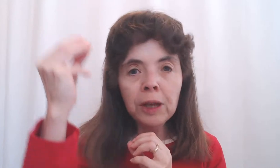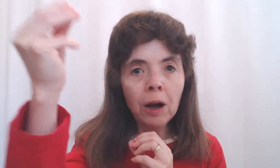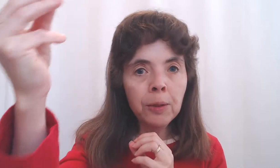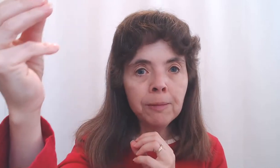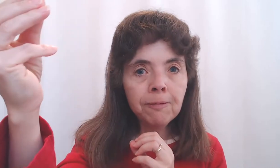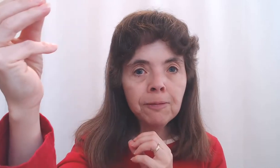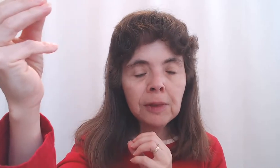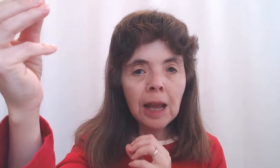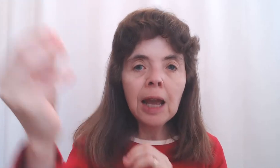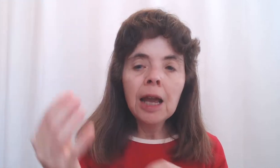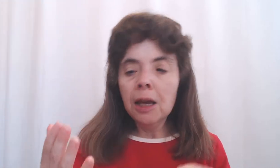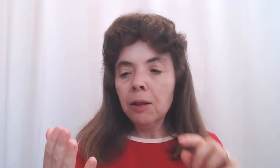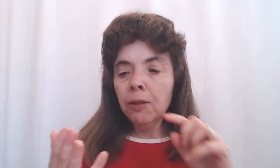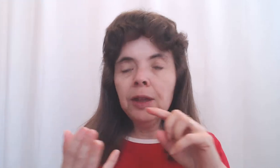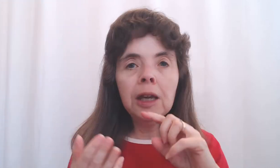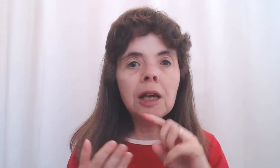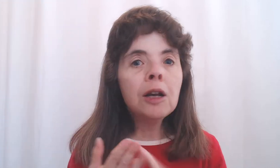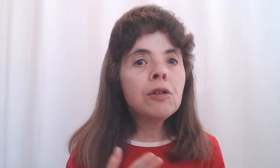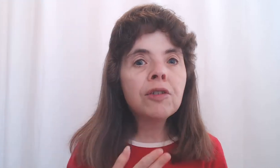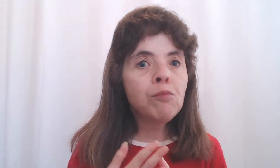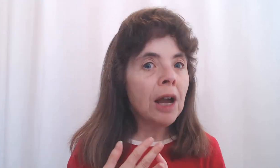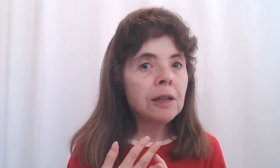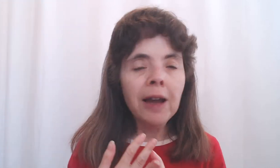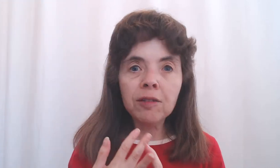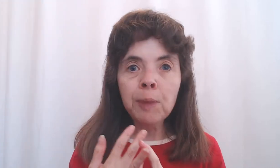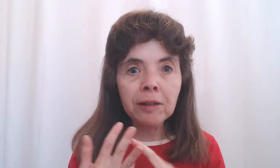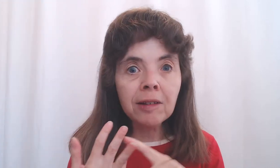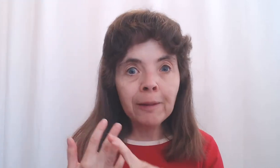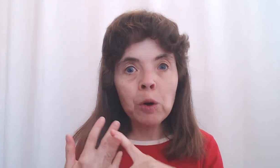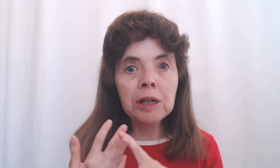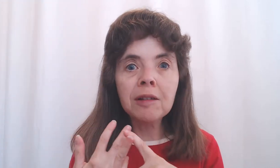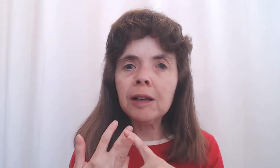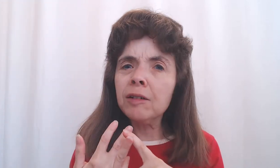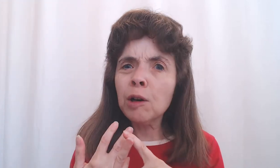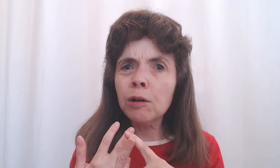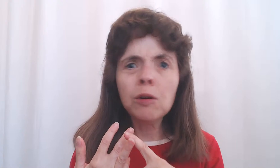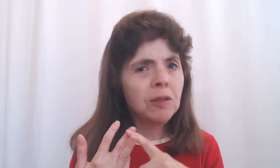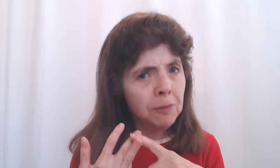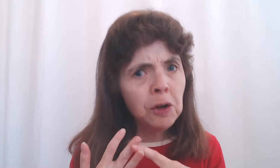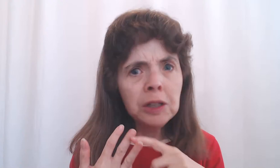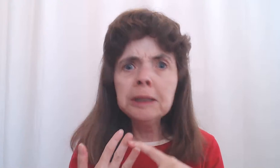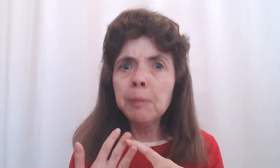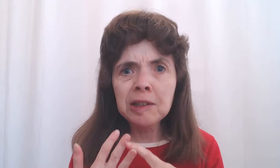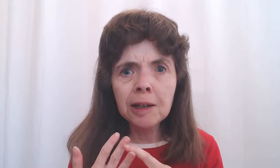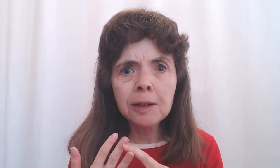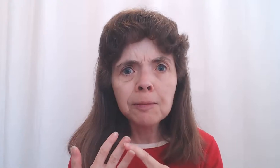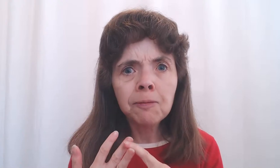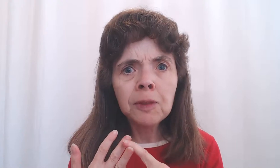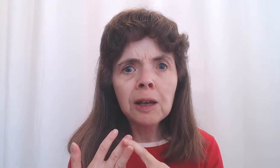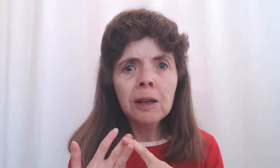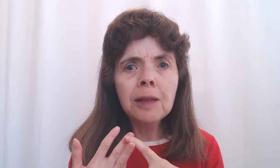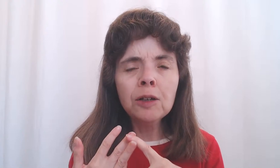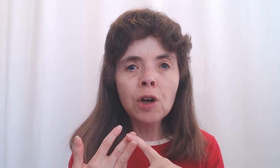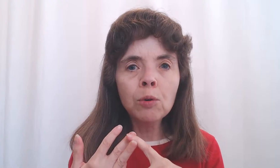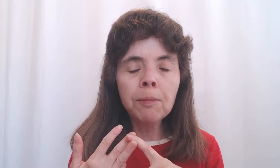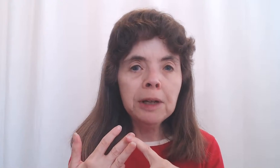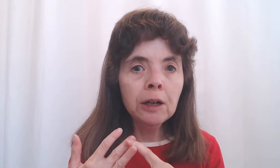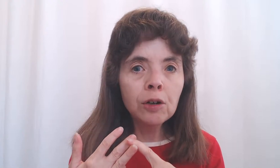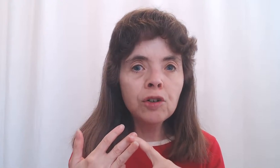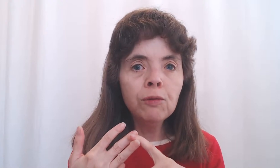the other. The intersubjective aspects, as I've already discussed, are severely limited. They don't appear to